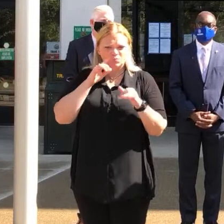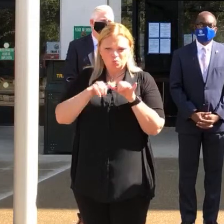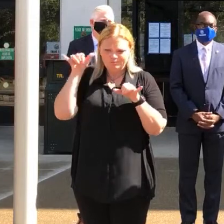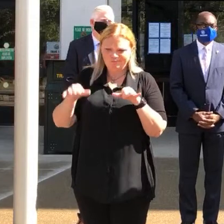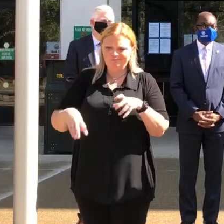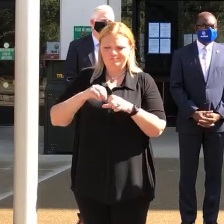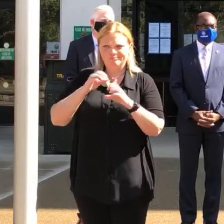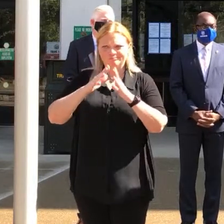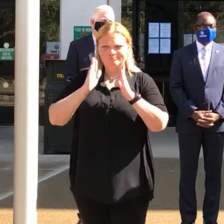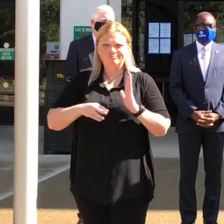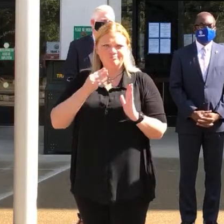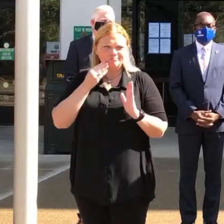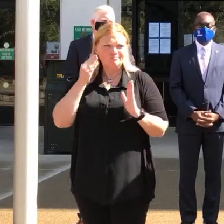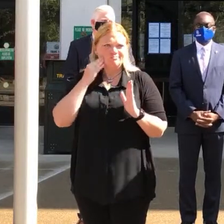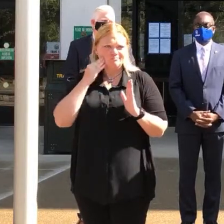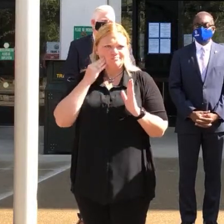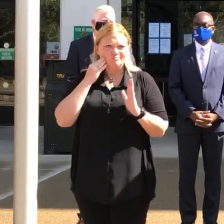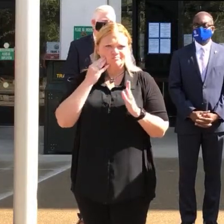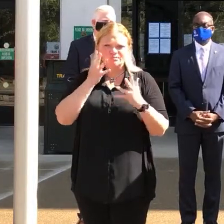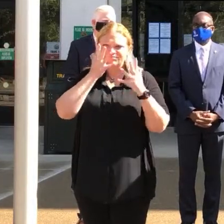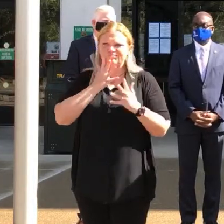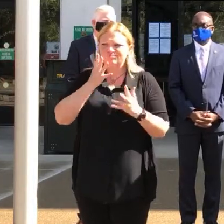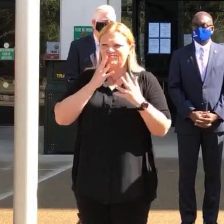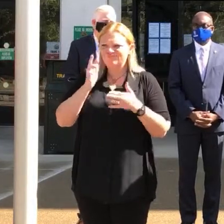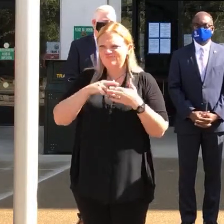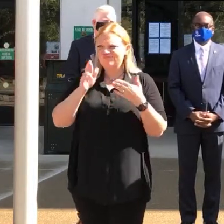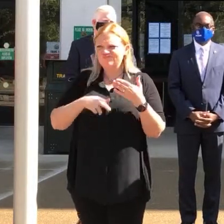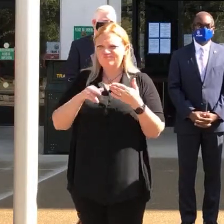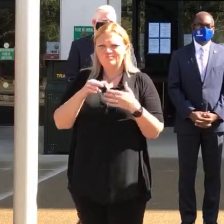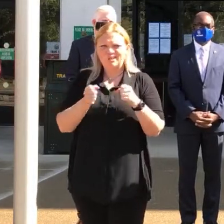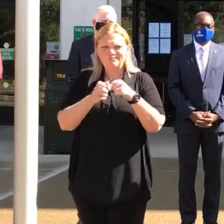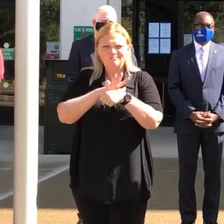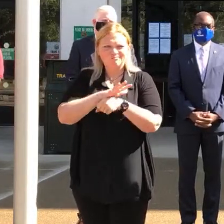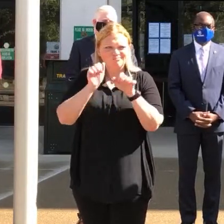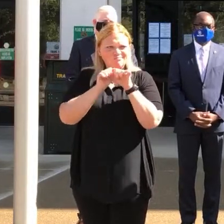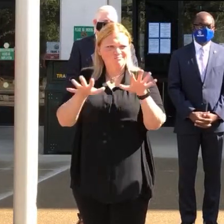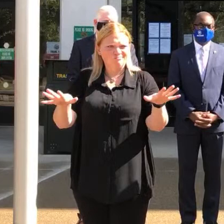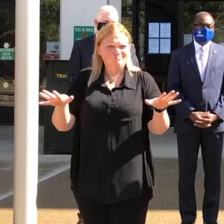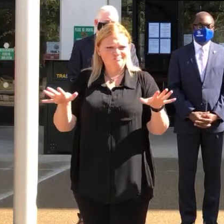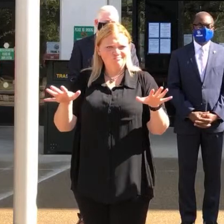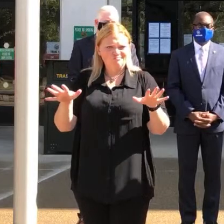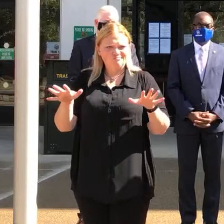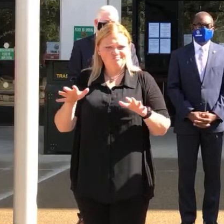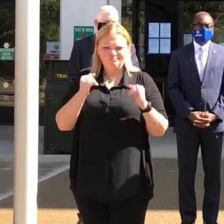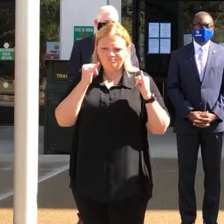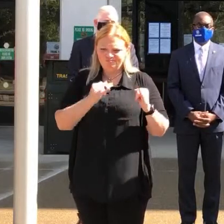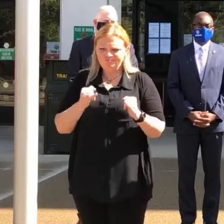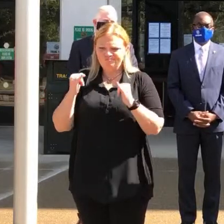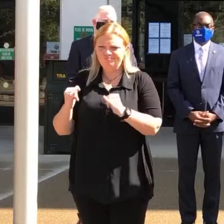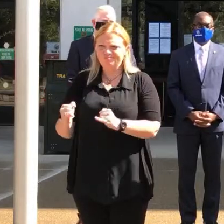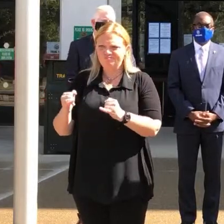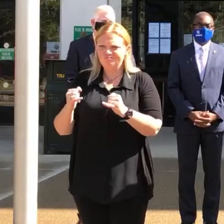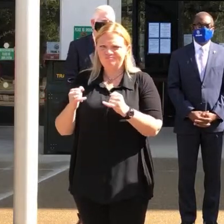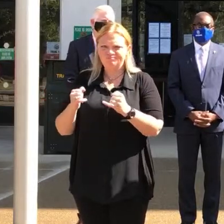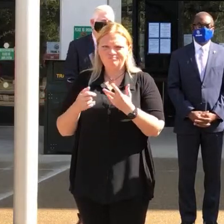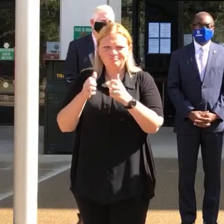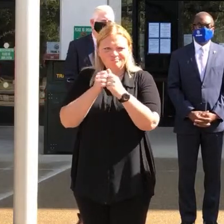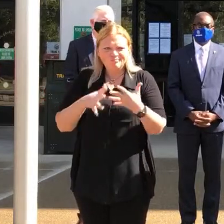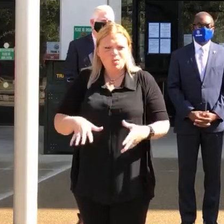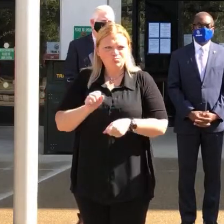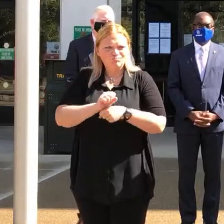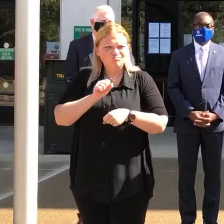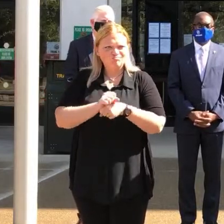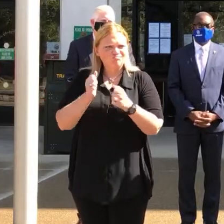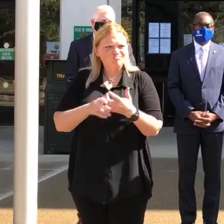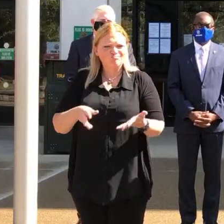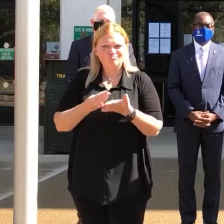home. And unfortunately, as a result of the COVID-19 outbreak, individuals who have lost jobs, who have lost